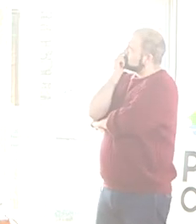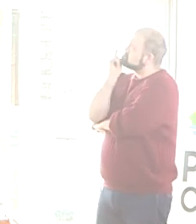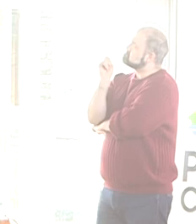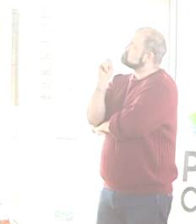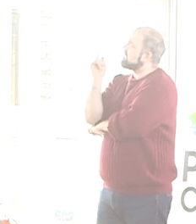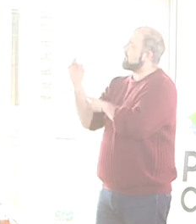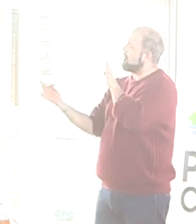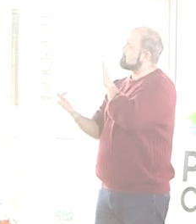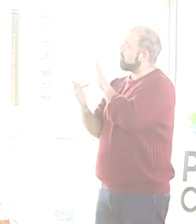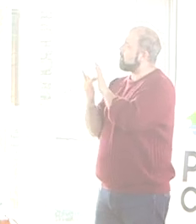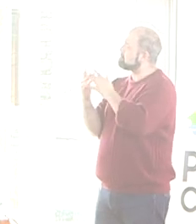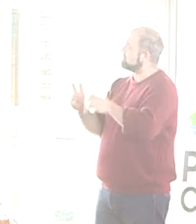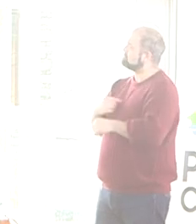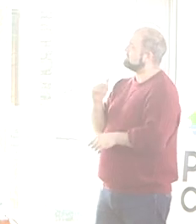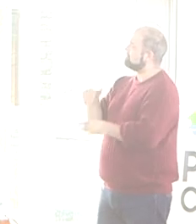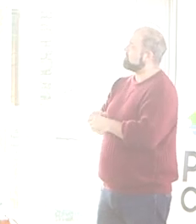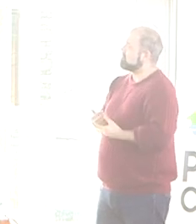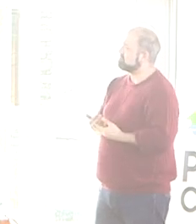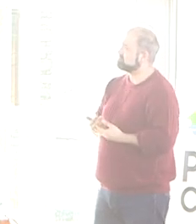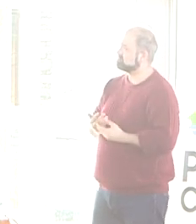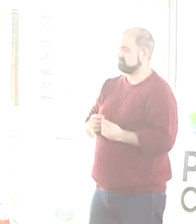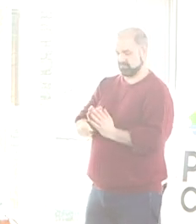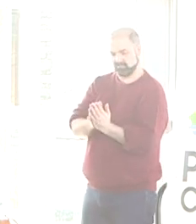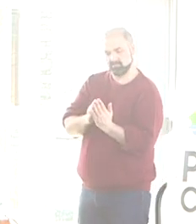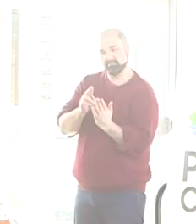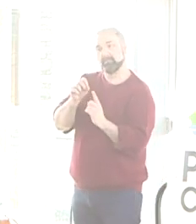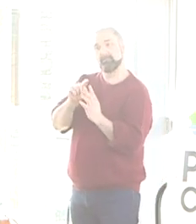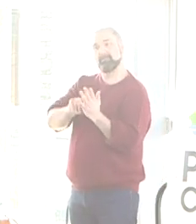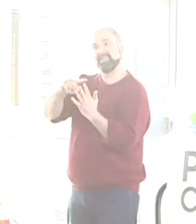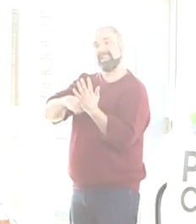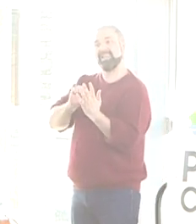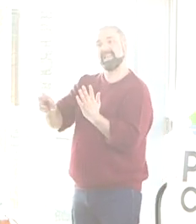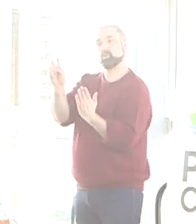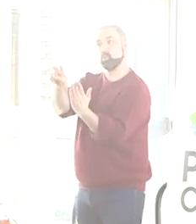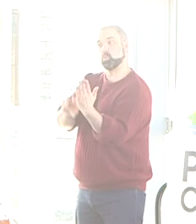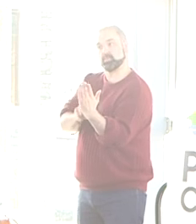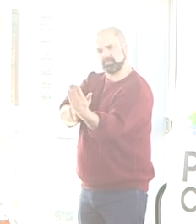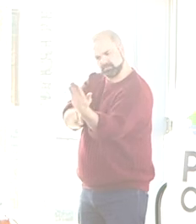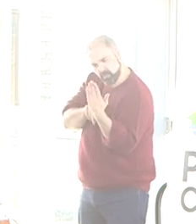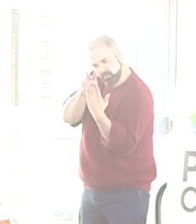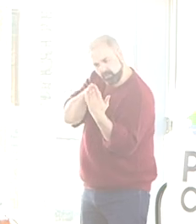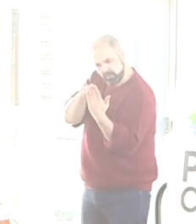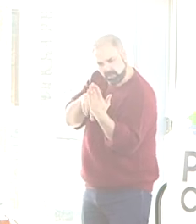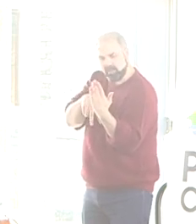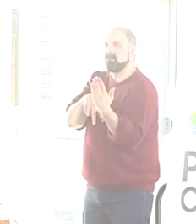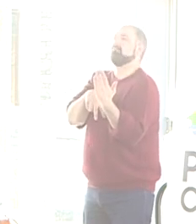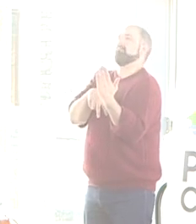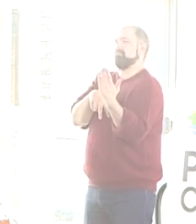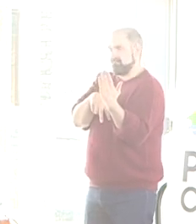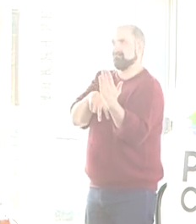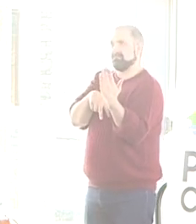see how important it was. Reading the notes that Peter took and... I had this conversation